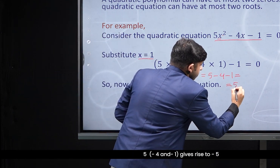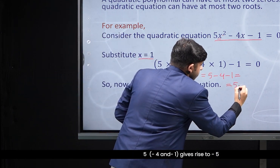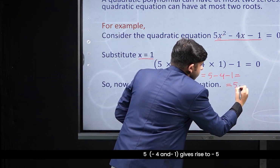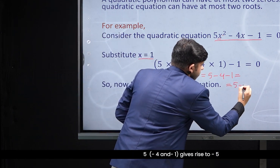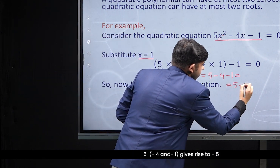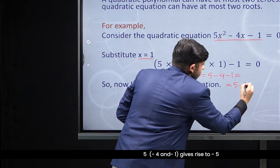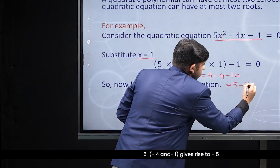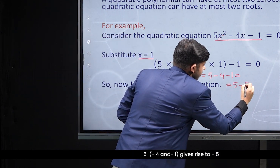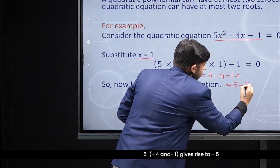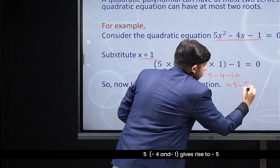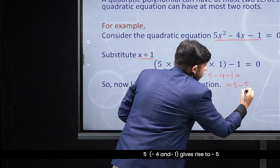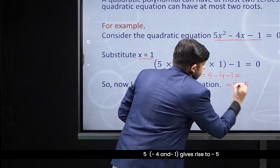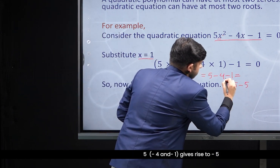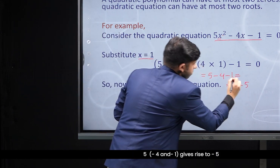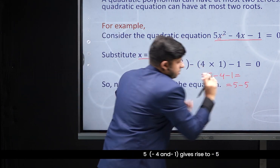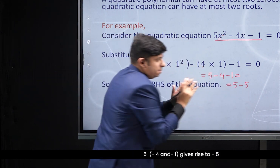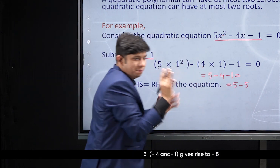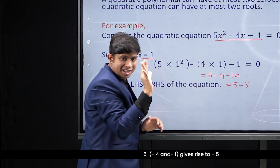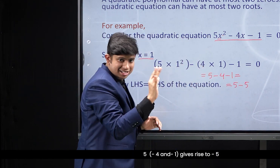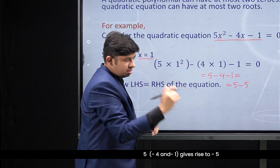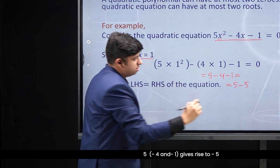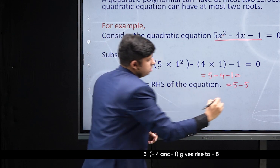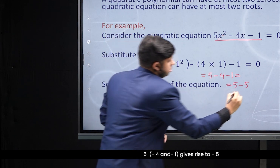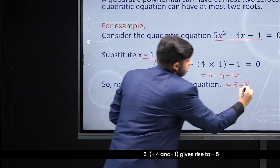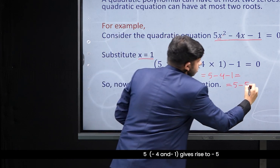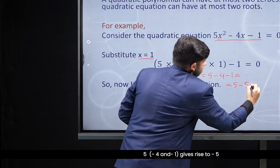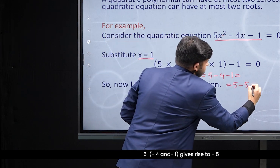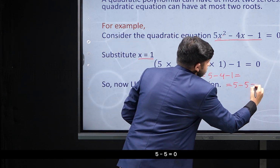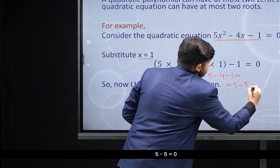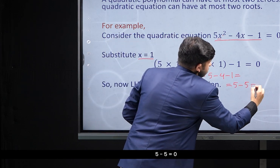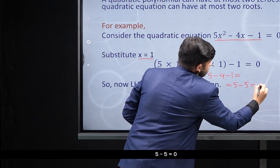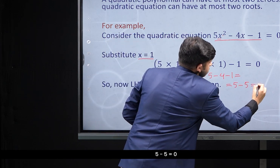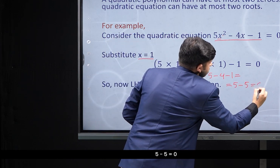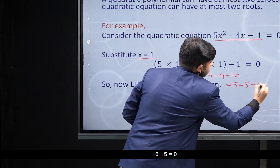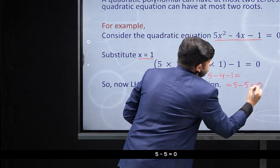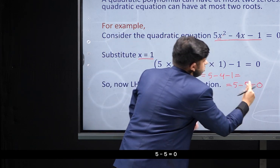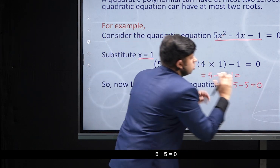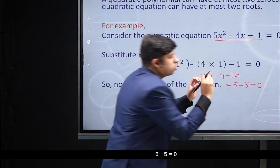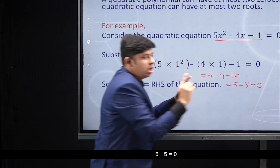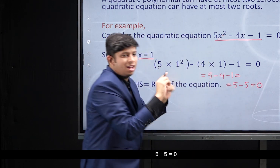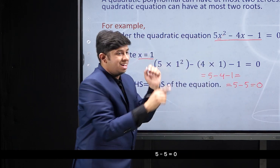Five minus 4 and minus 1 gives rise to minus 5. 5 minus 5 is equal to 0.